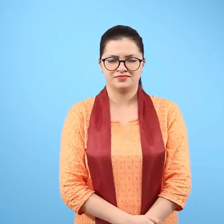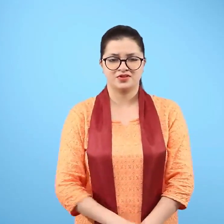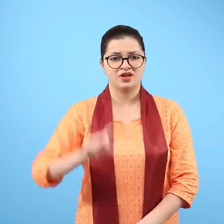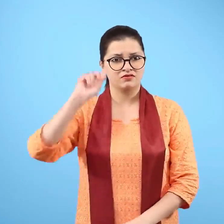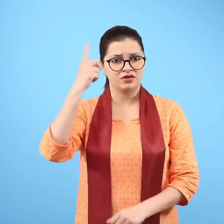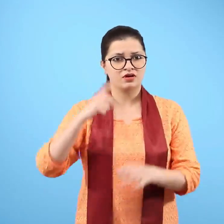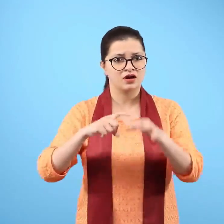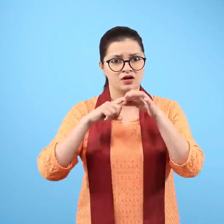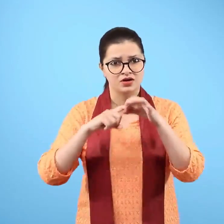1.